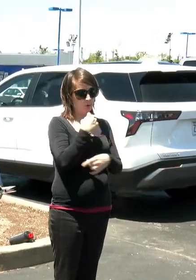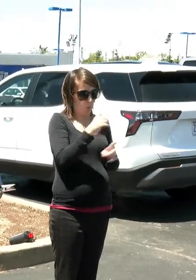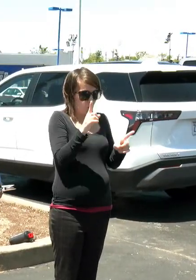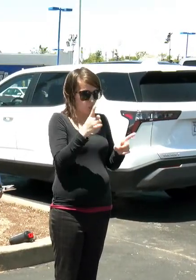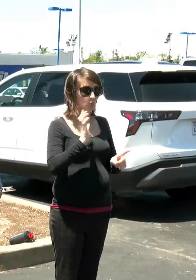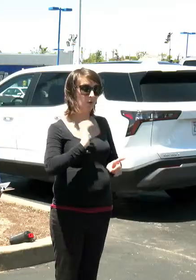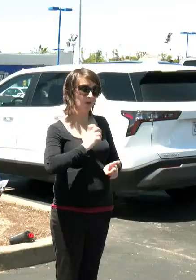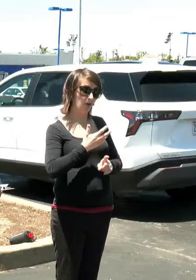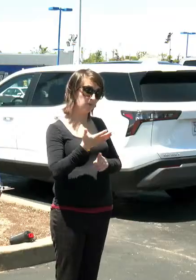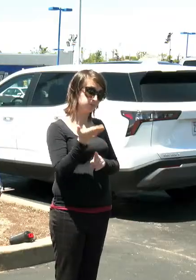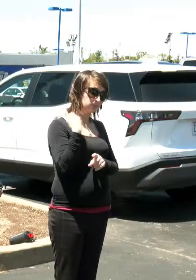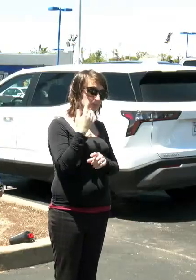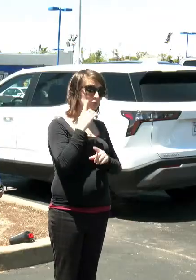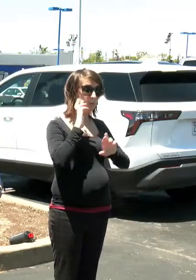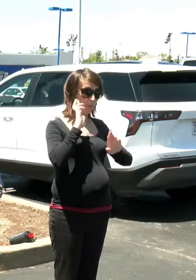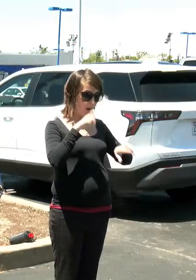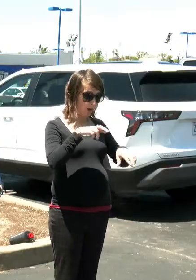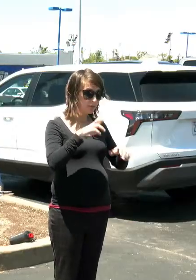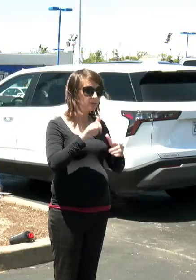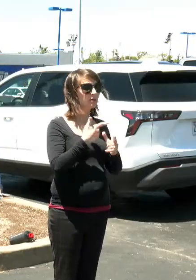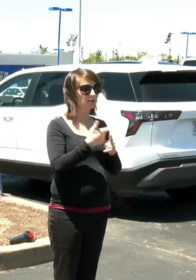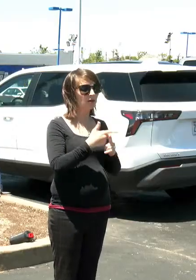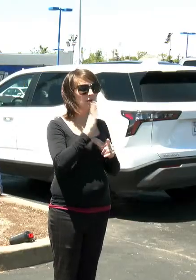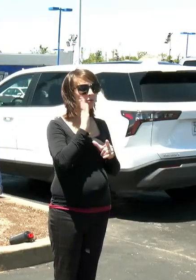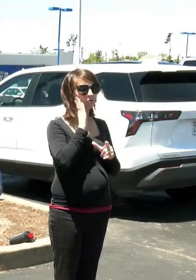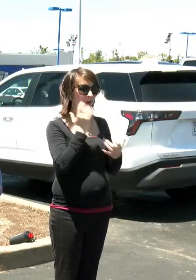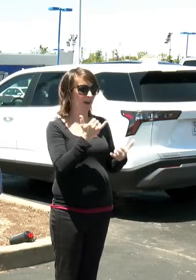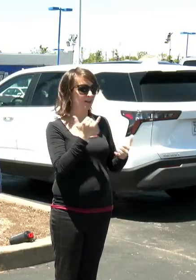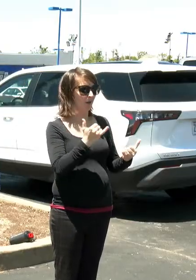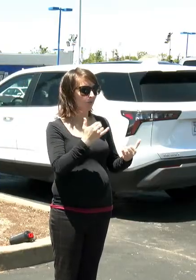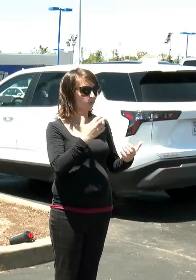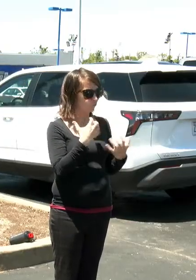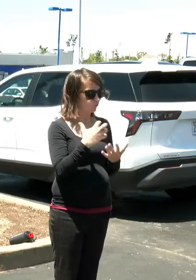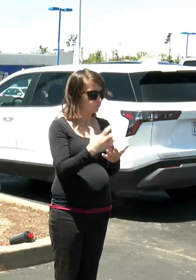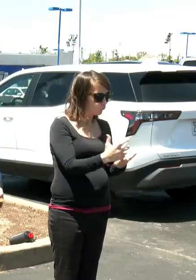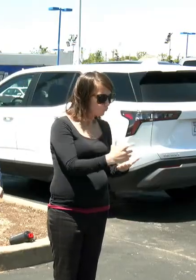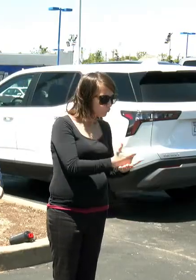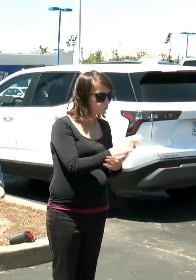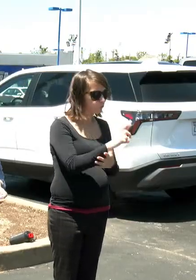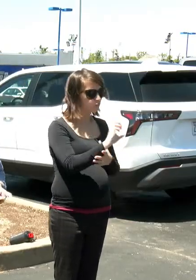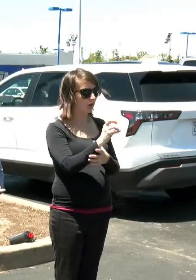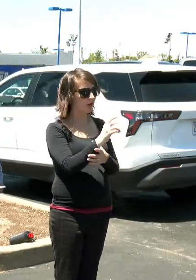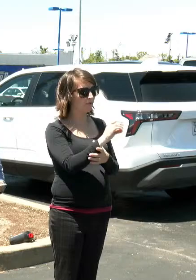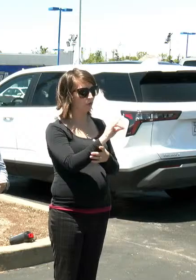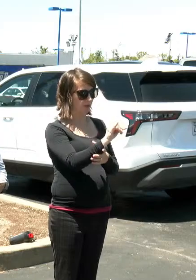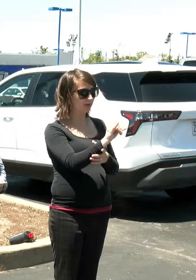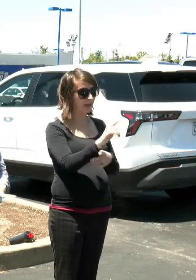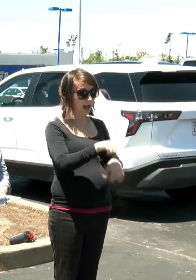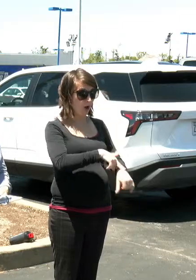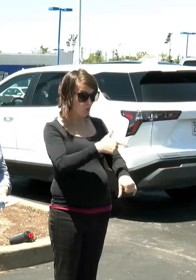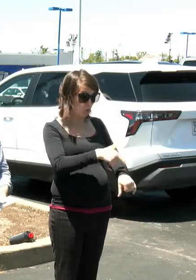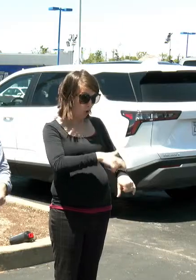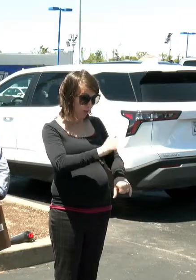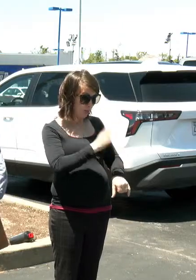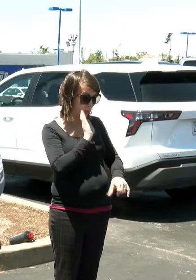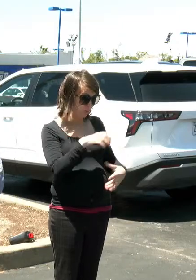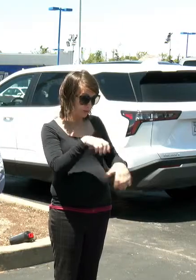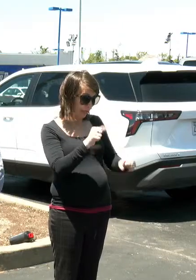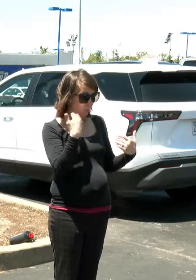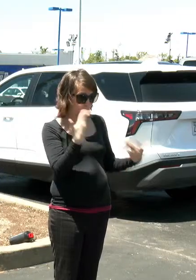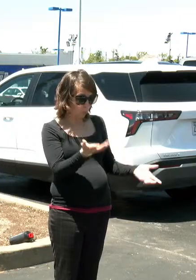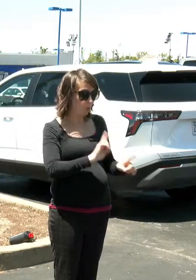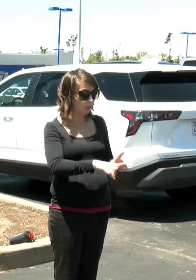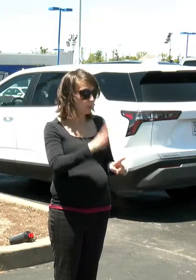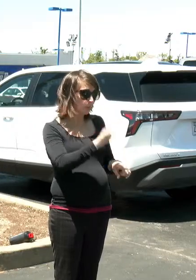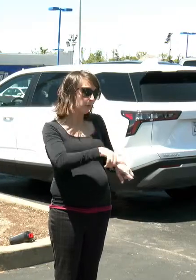response, and we're into recovery, full recovery now. How long that will take, it's going to be a long time,